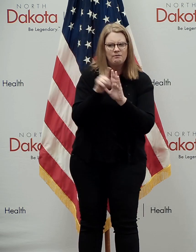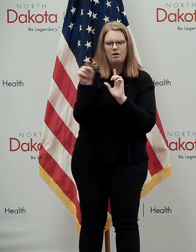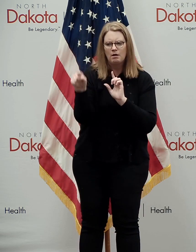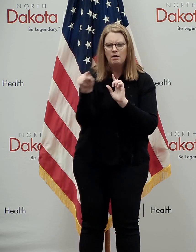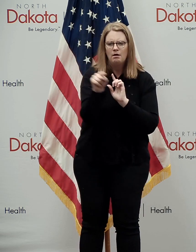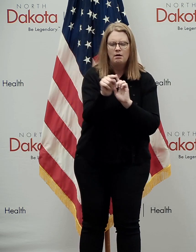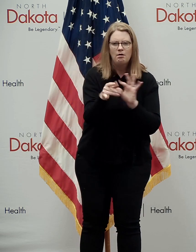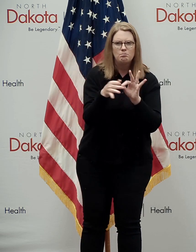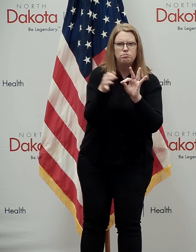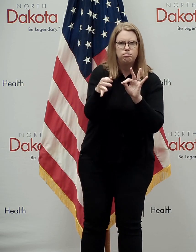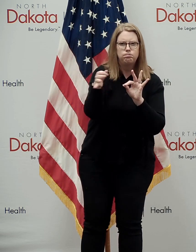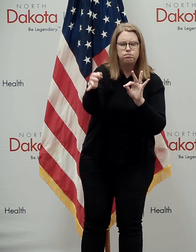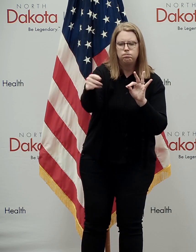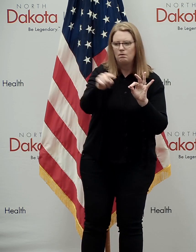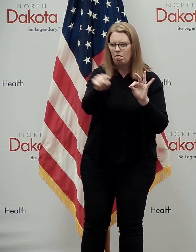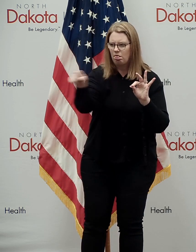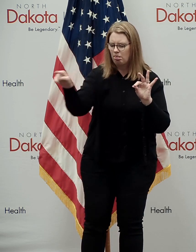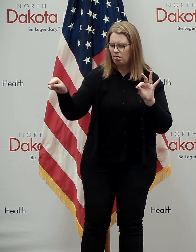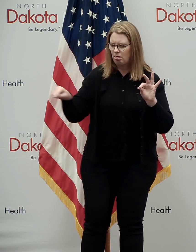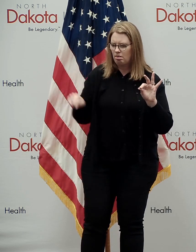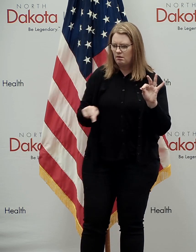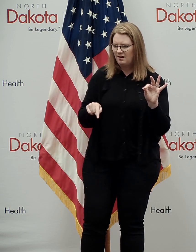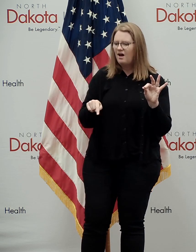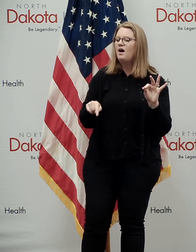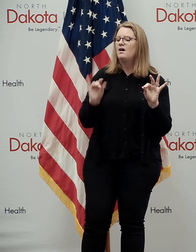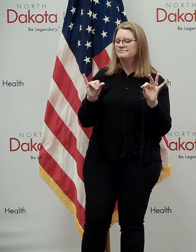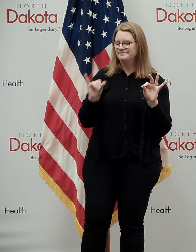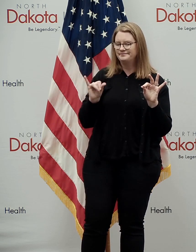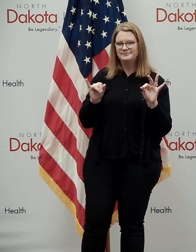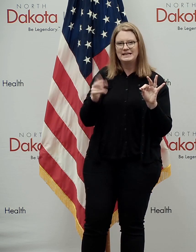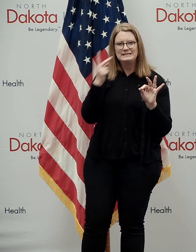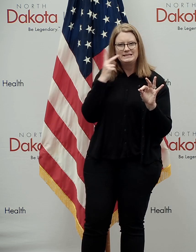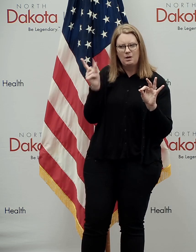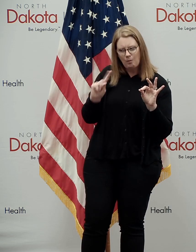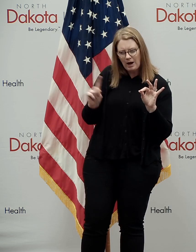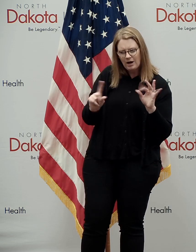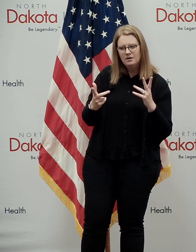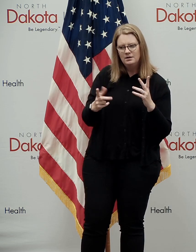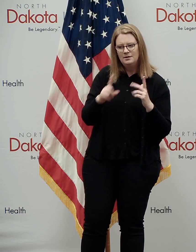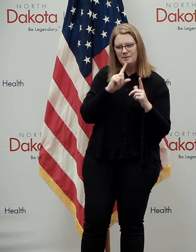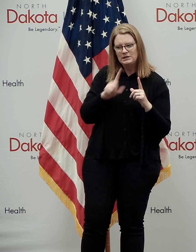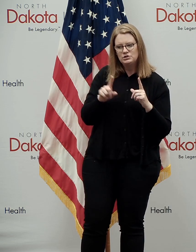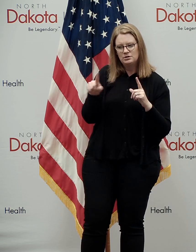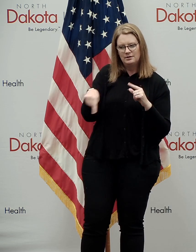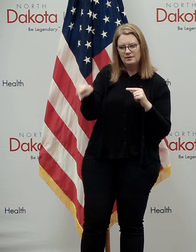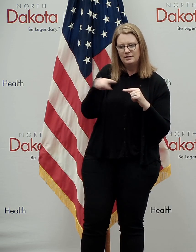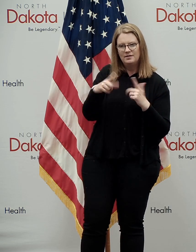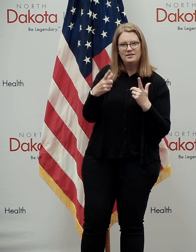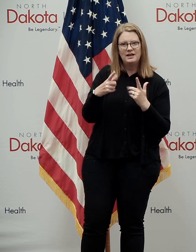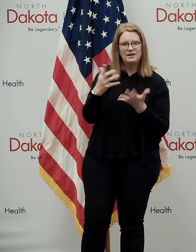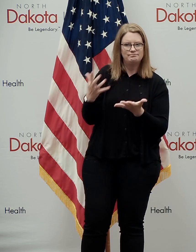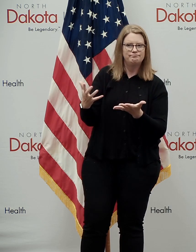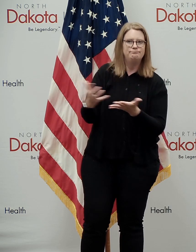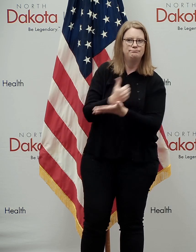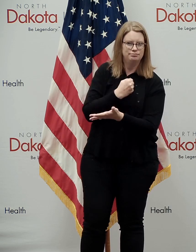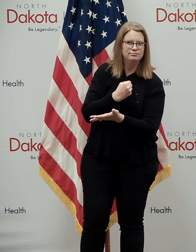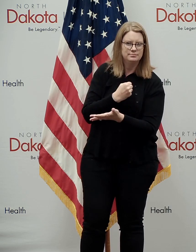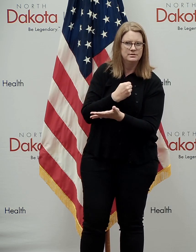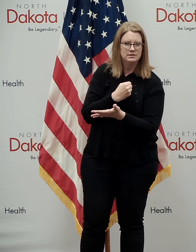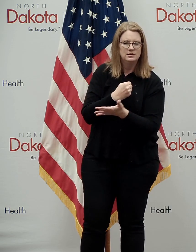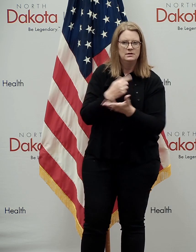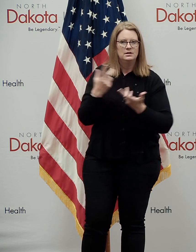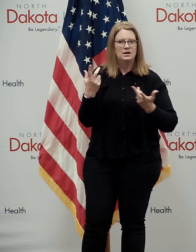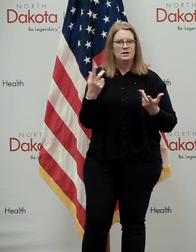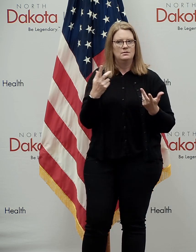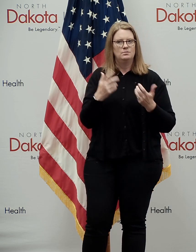out the circumstances of where those cases are, and make sure that we can get the highest bang for our buck, so to speak, with the most